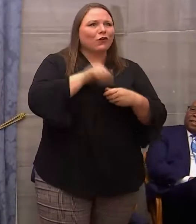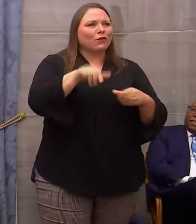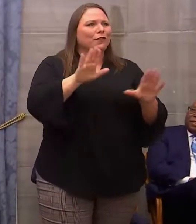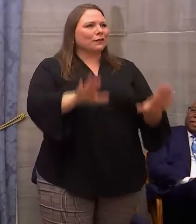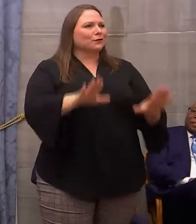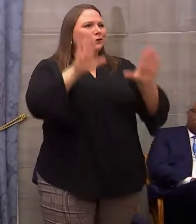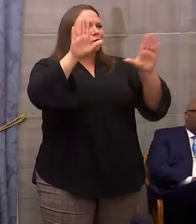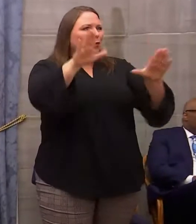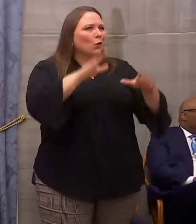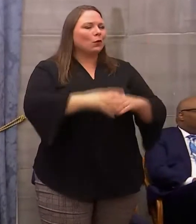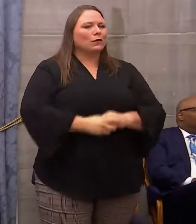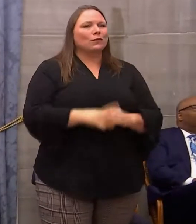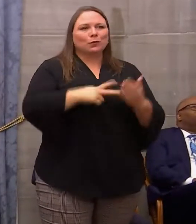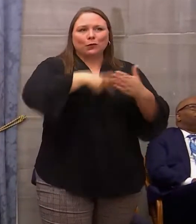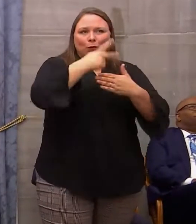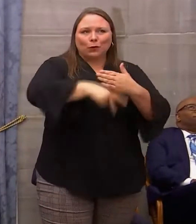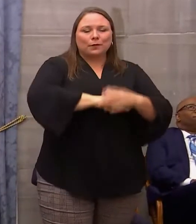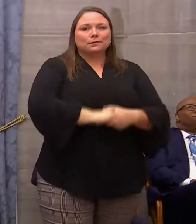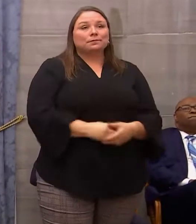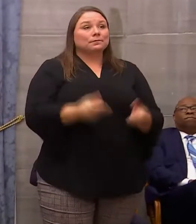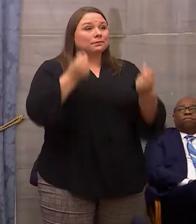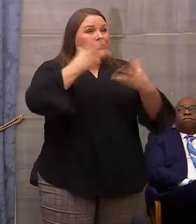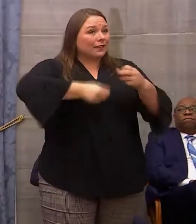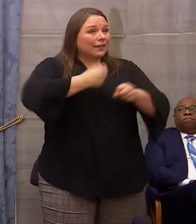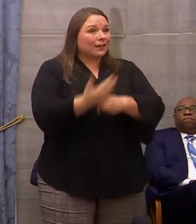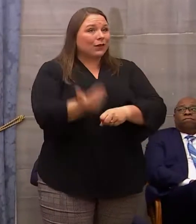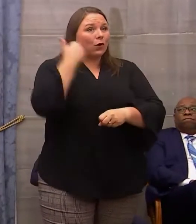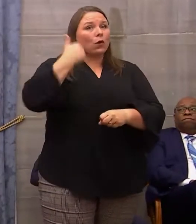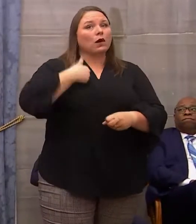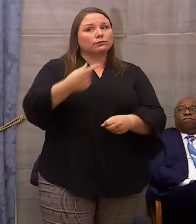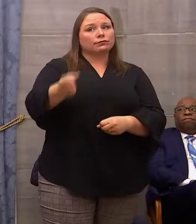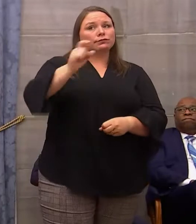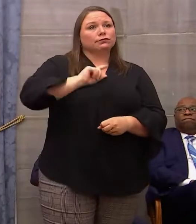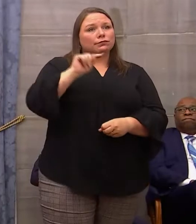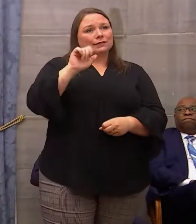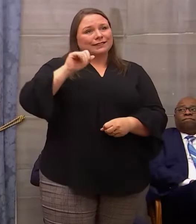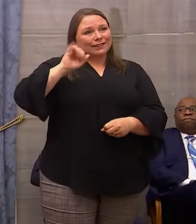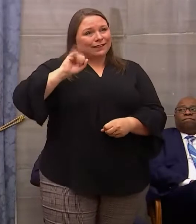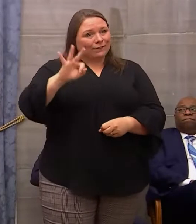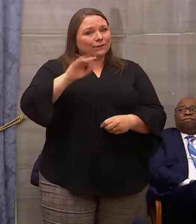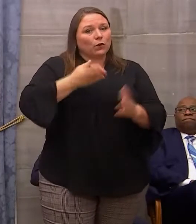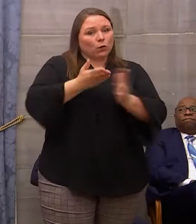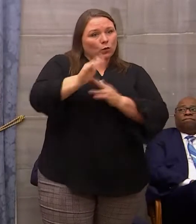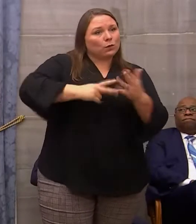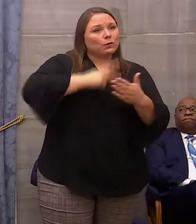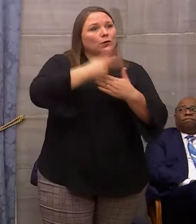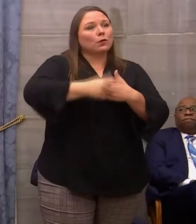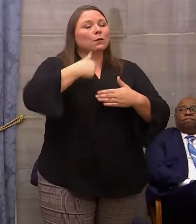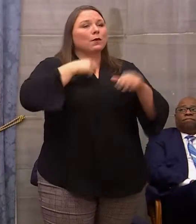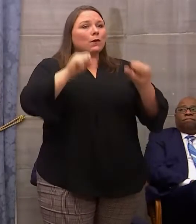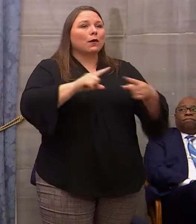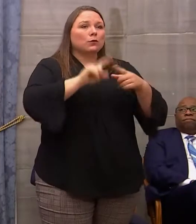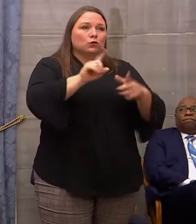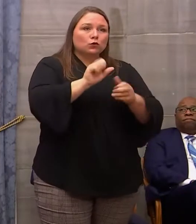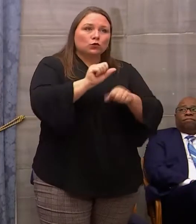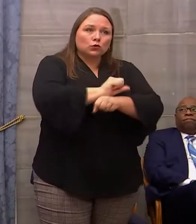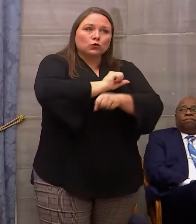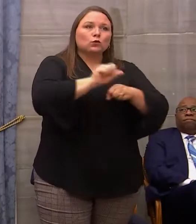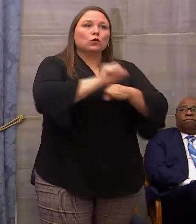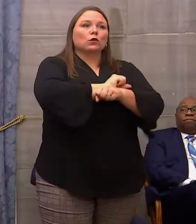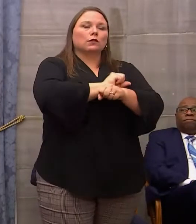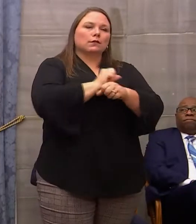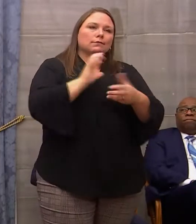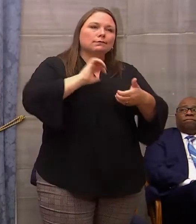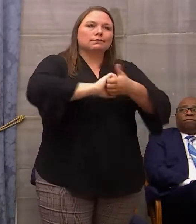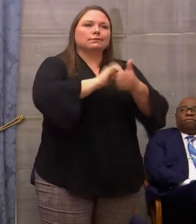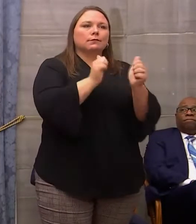so monumental. Many years ago, I was a TANF recipient. Through the TANF program, I was able to start my career with the state of